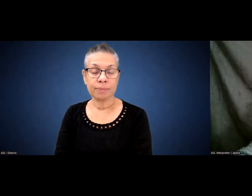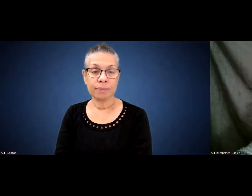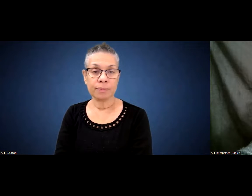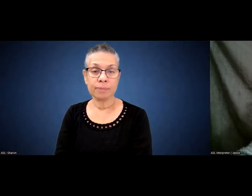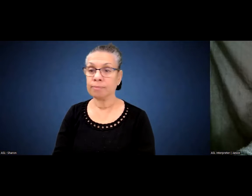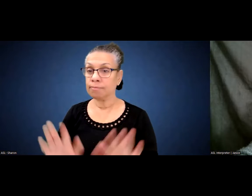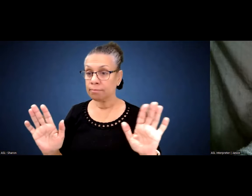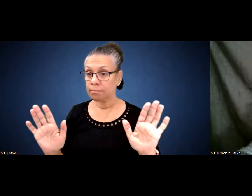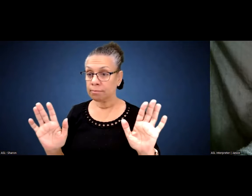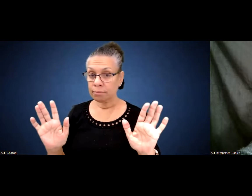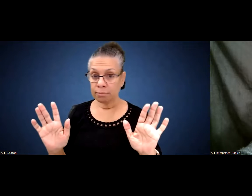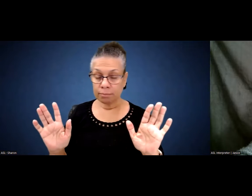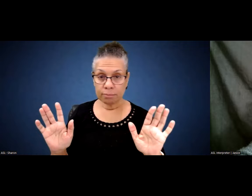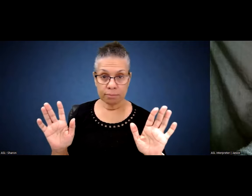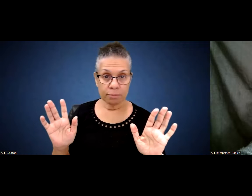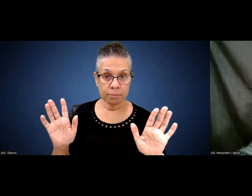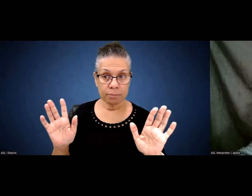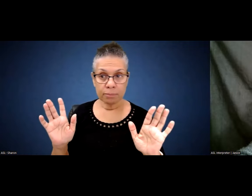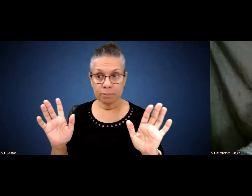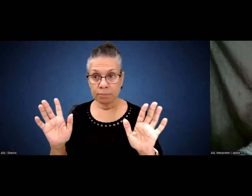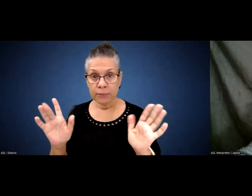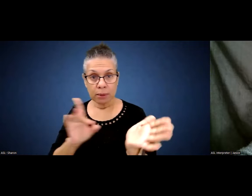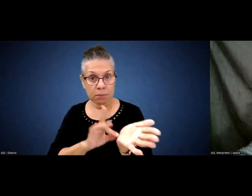Does that seem like a way forward? Can we take a straw poll on that?